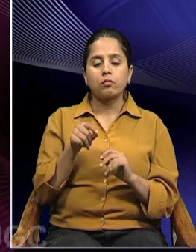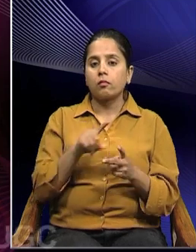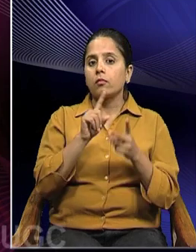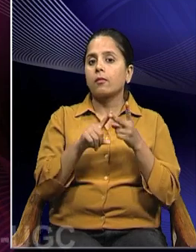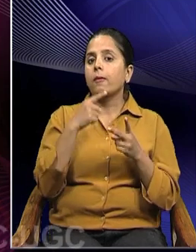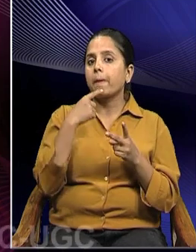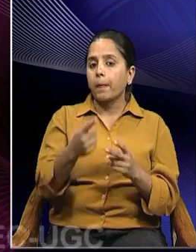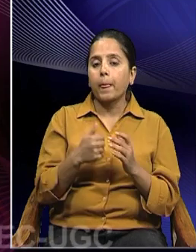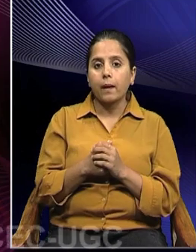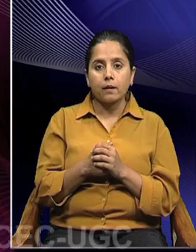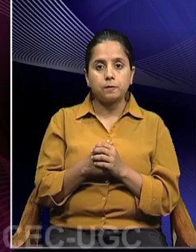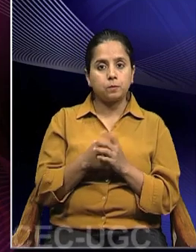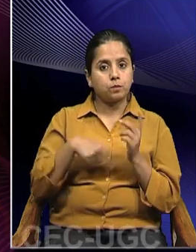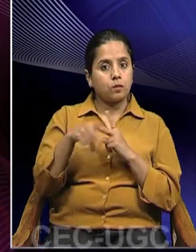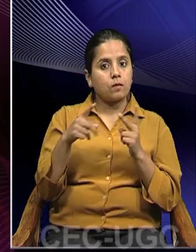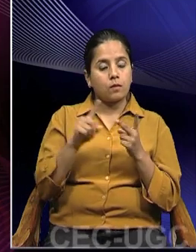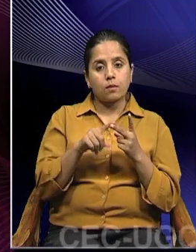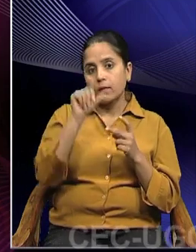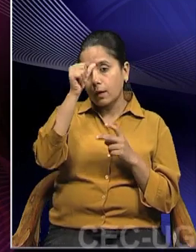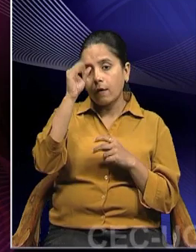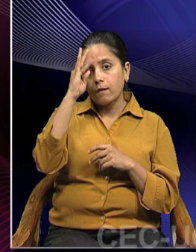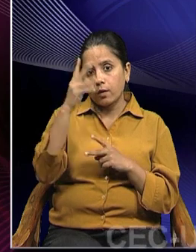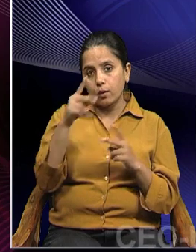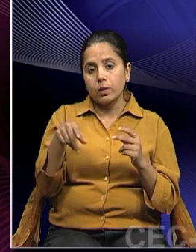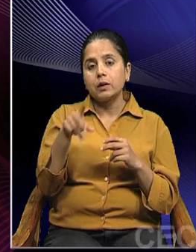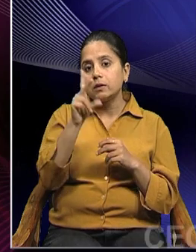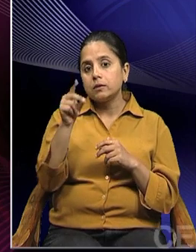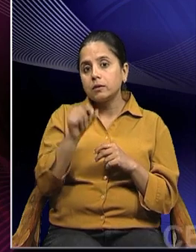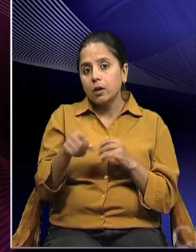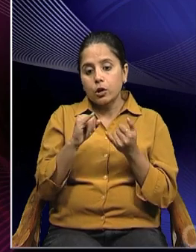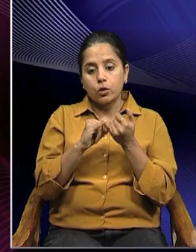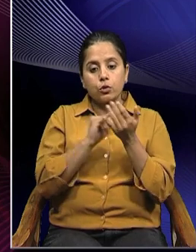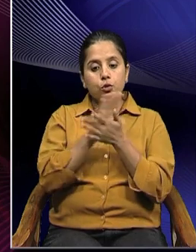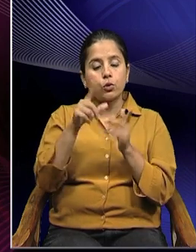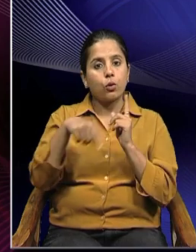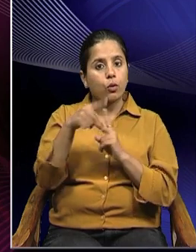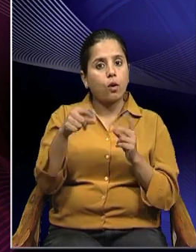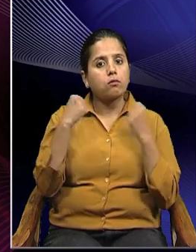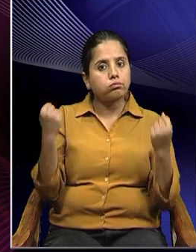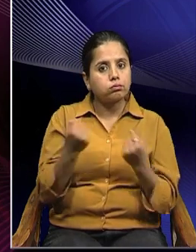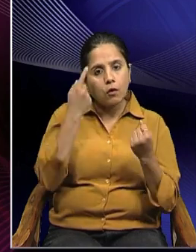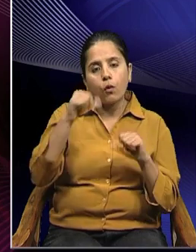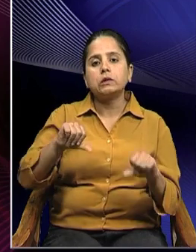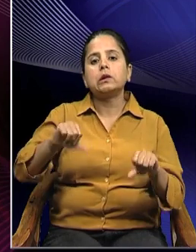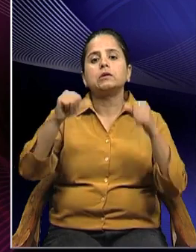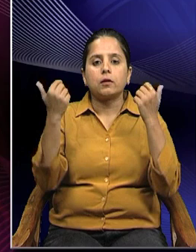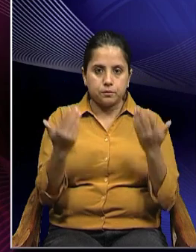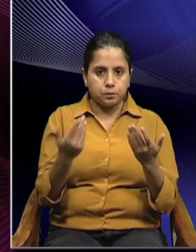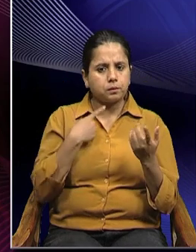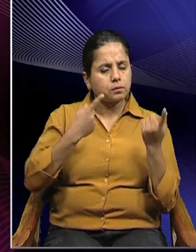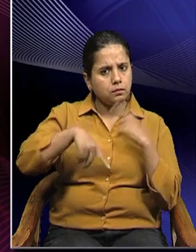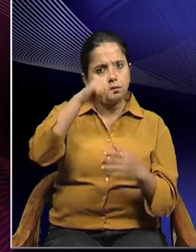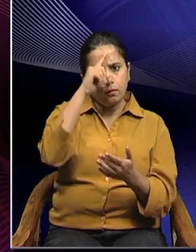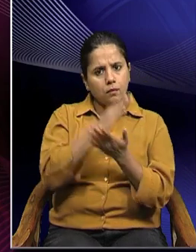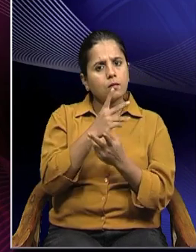is the second Indian philosophy, second shloka is basically focusing on efforts for success. We believe